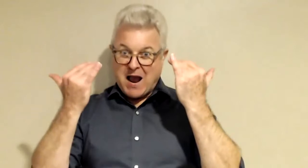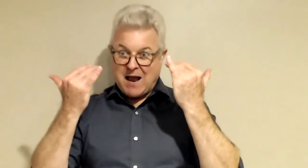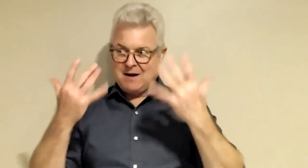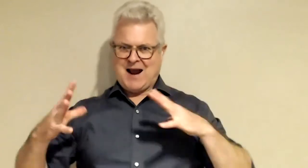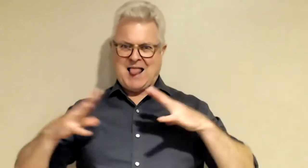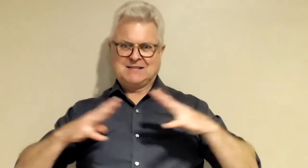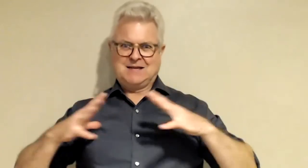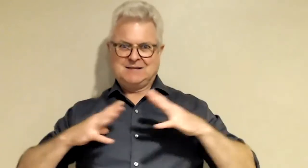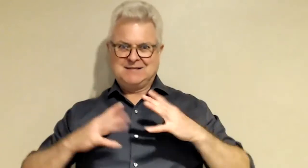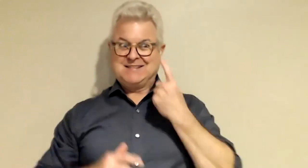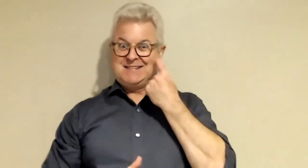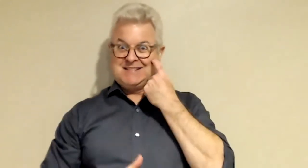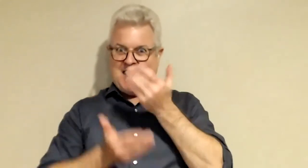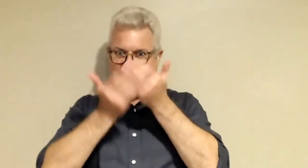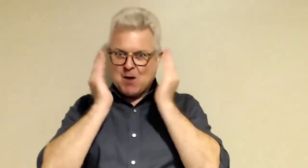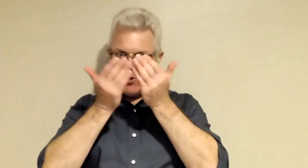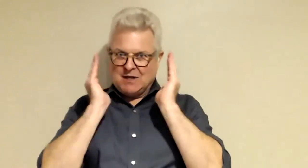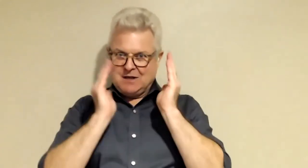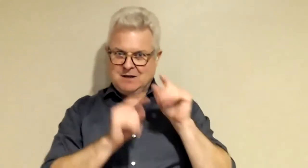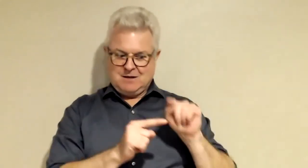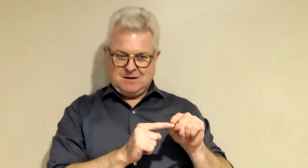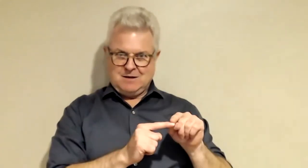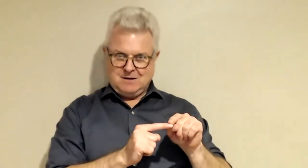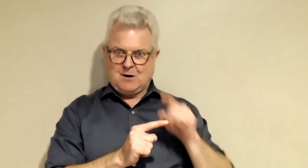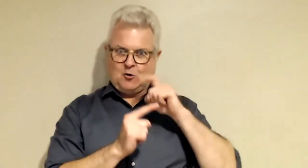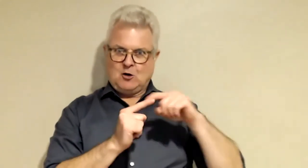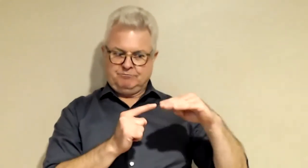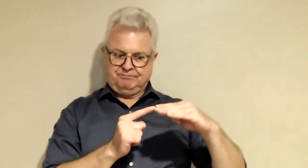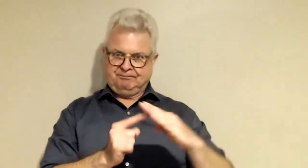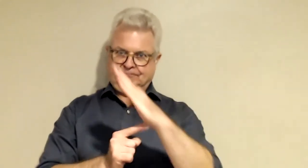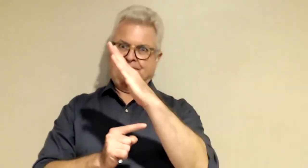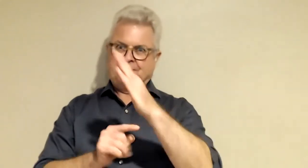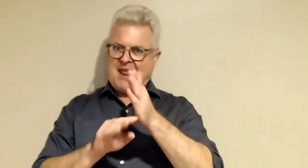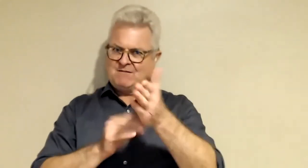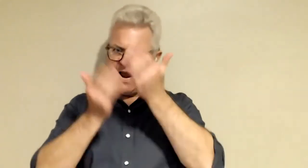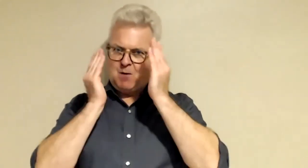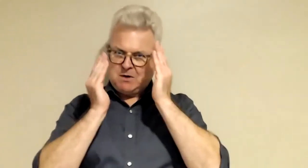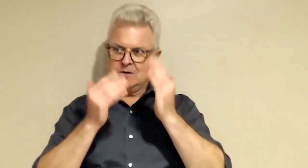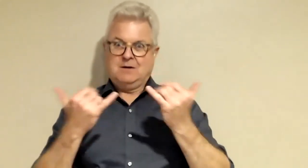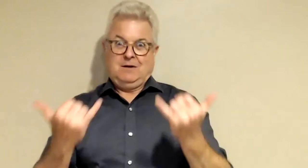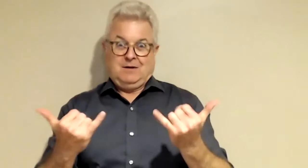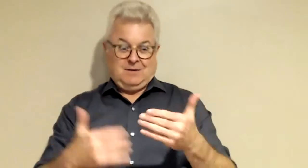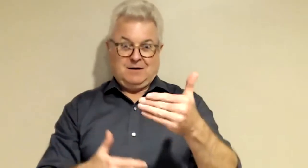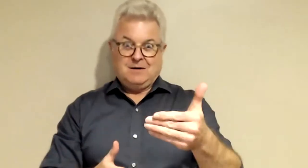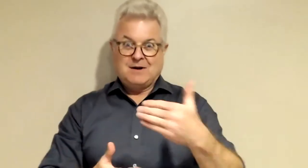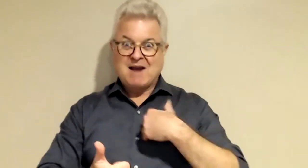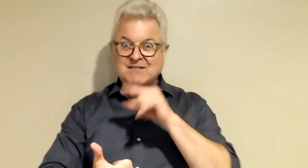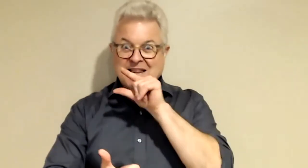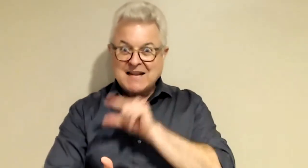on out, let's keep this in mind, because the holidays season is now approaching us. We've just come out of Halloween. We've noticed a spike going